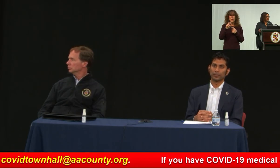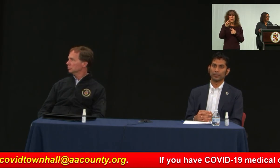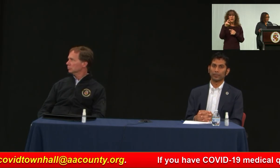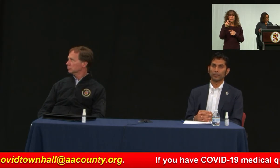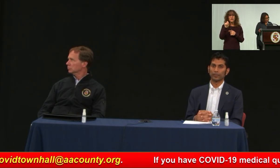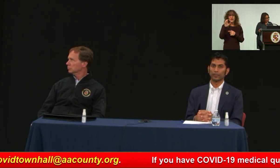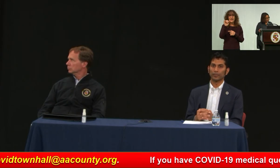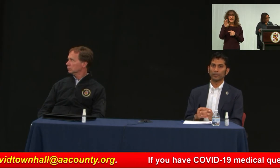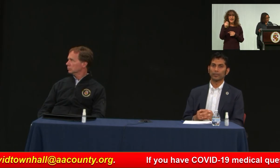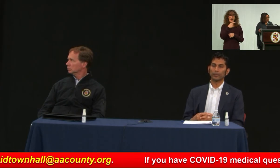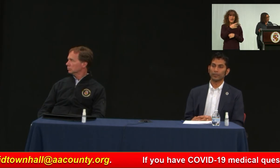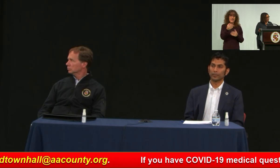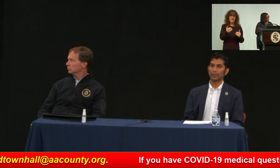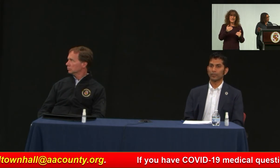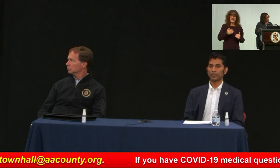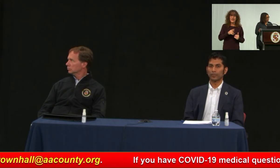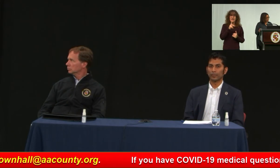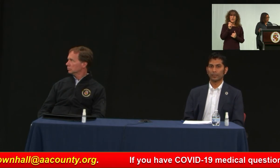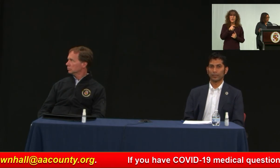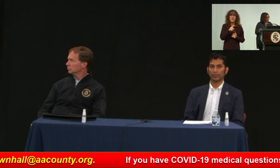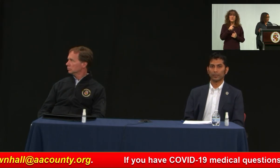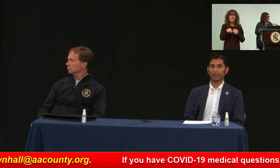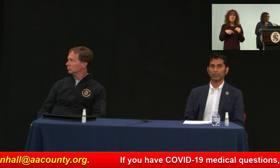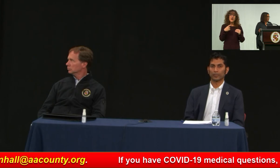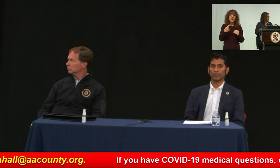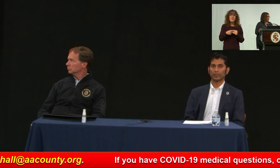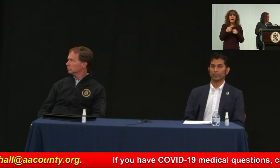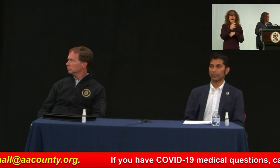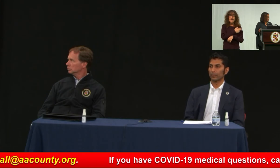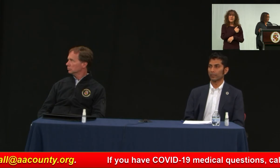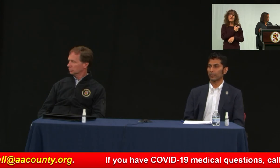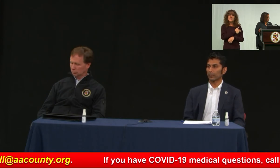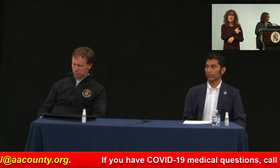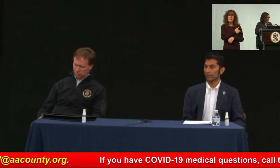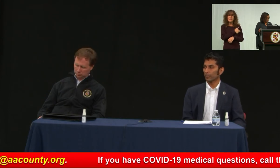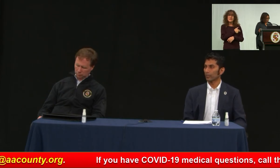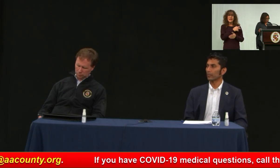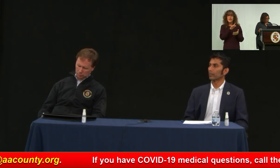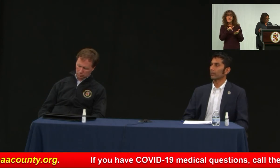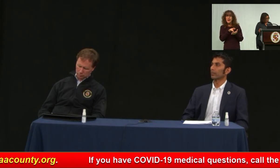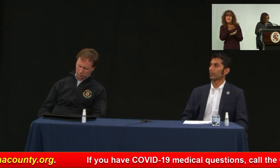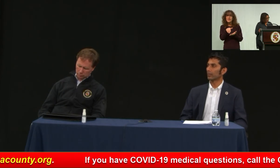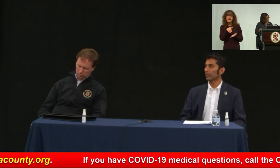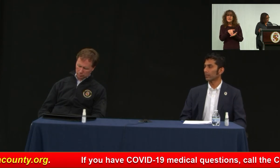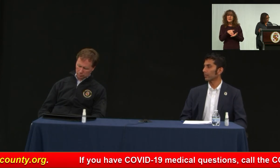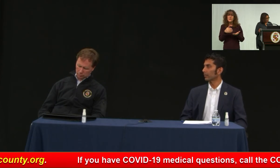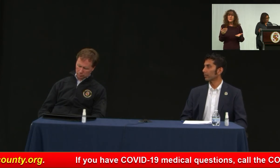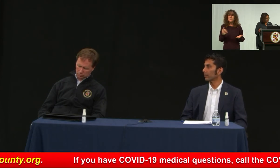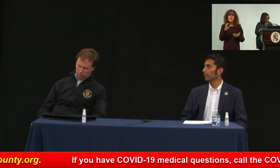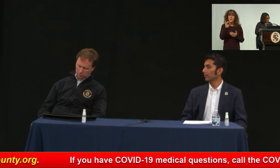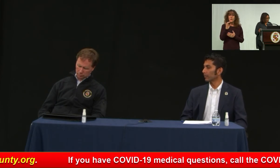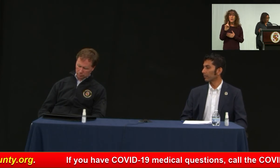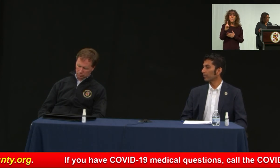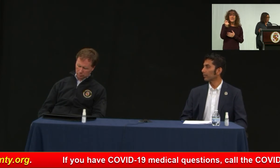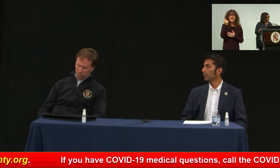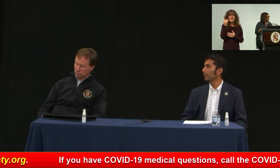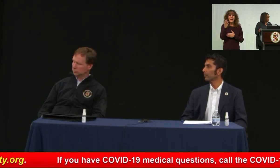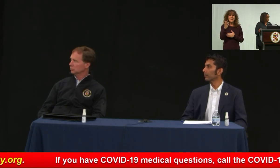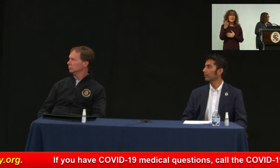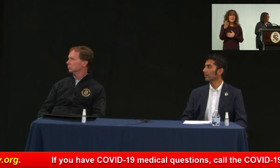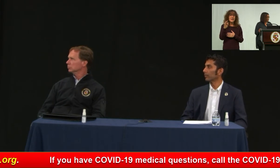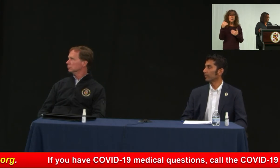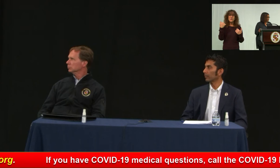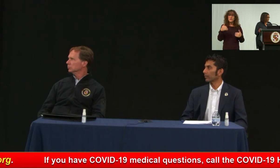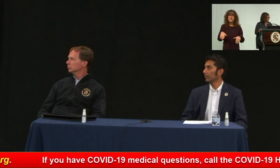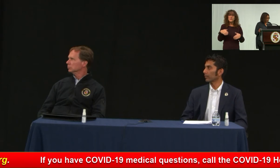Which brings us to our next questions about hospitals and medical centers. The COVID-19 outbreak exposed some